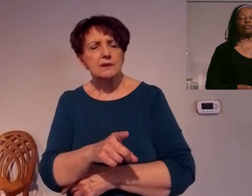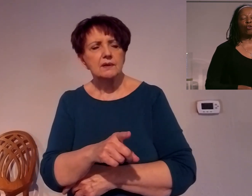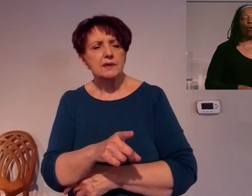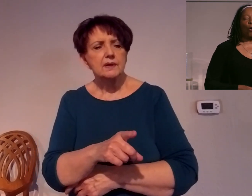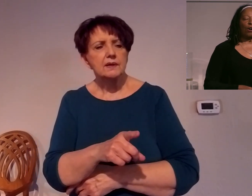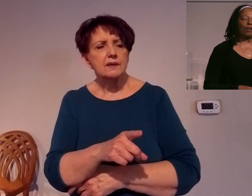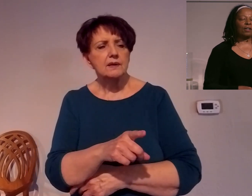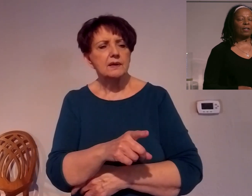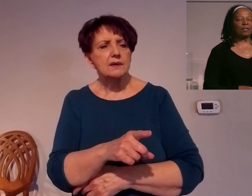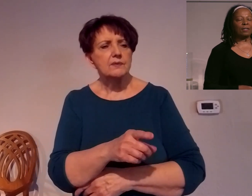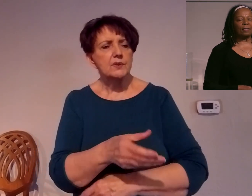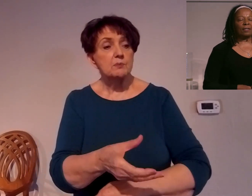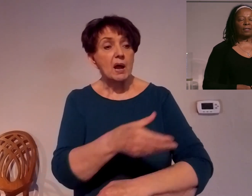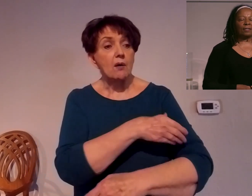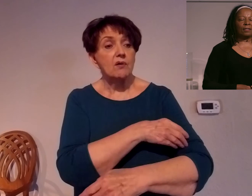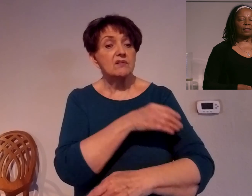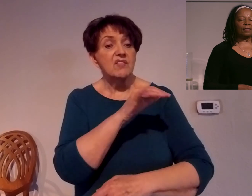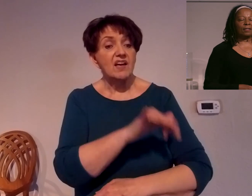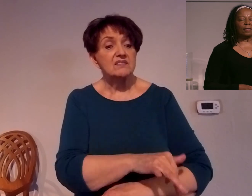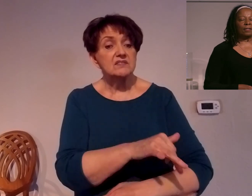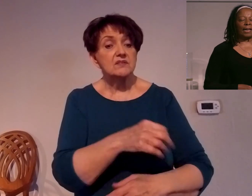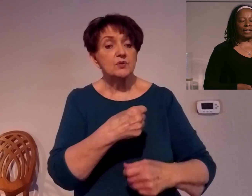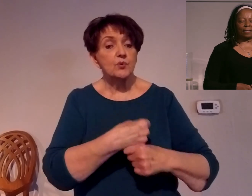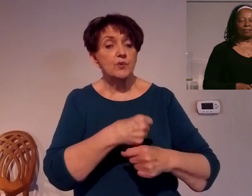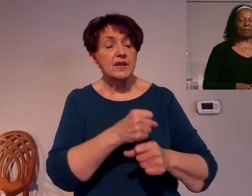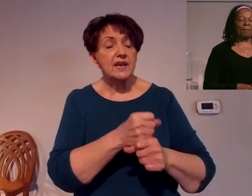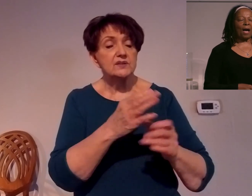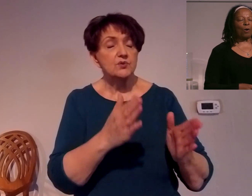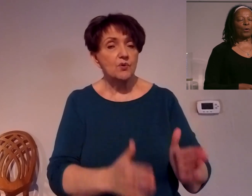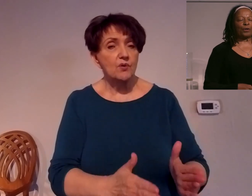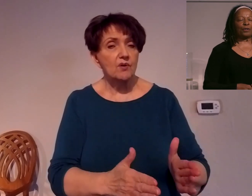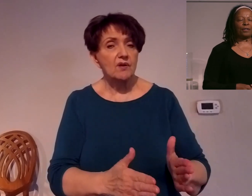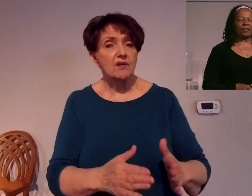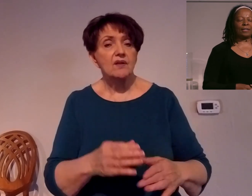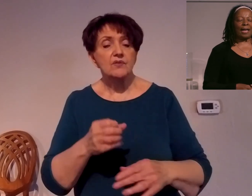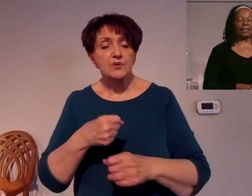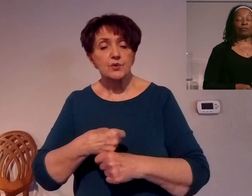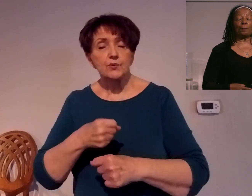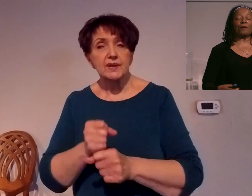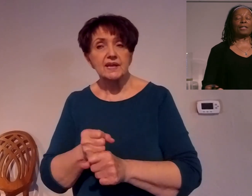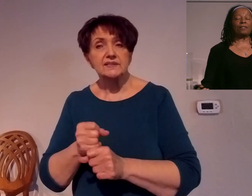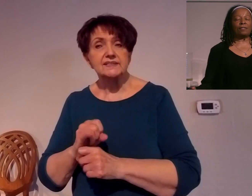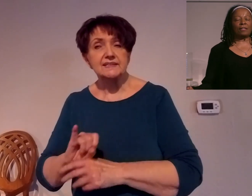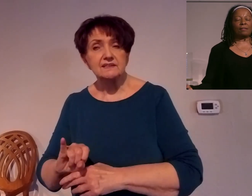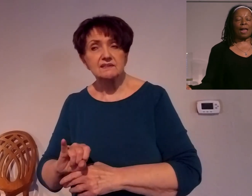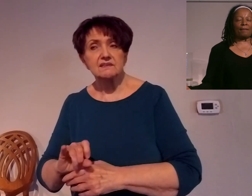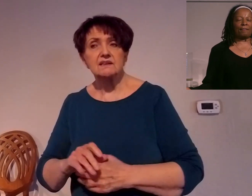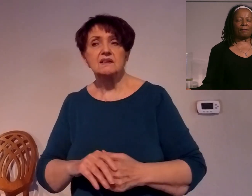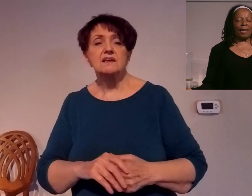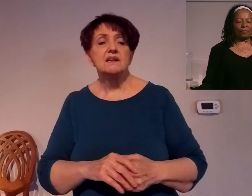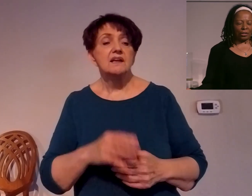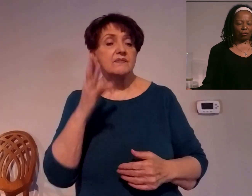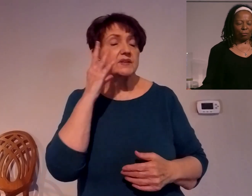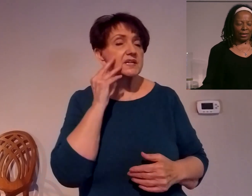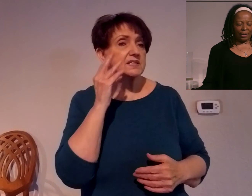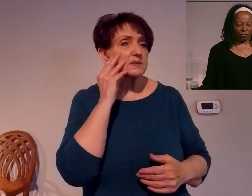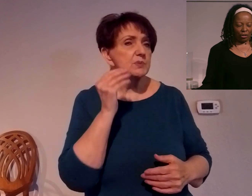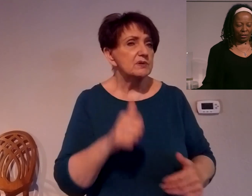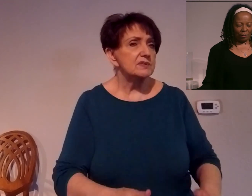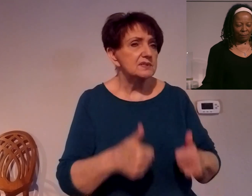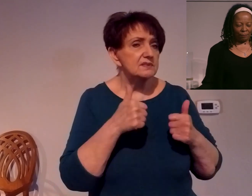the creator, and it is the power that experiences life as